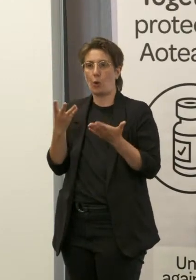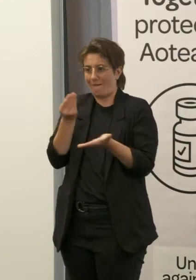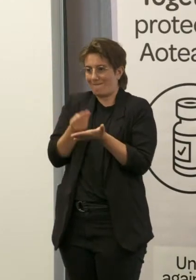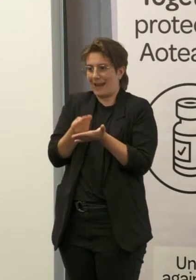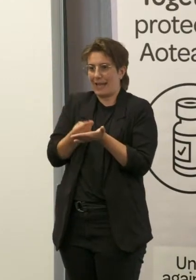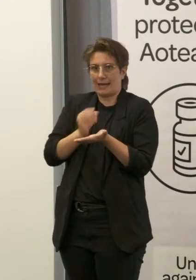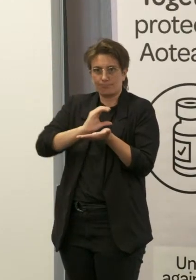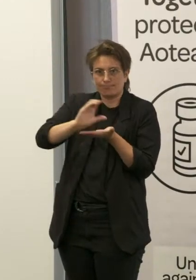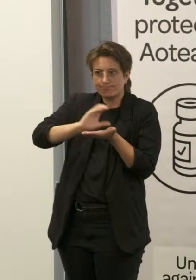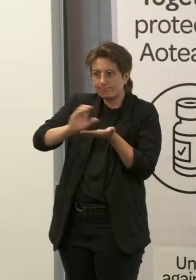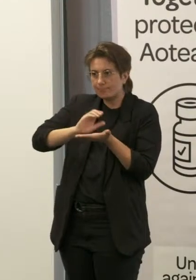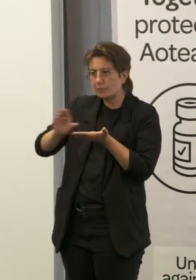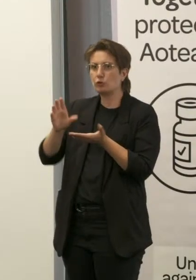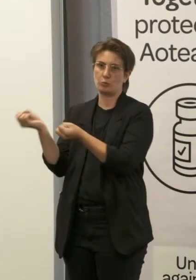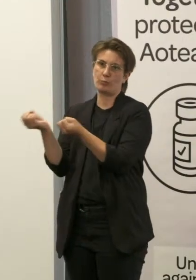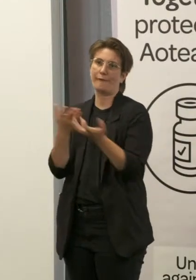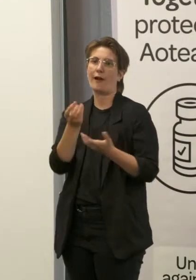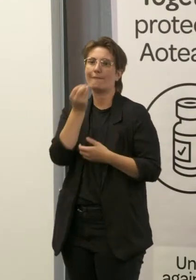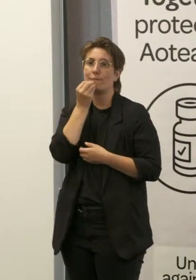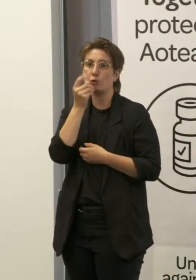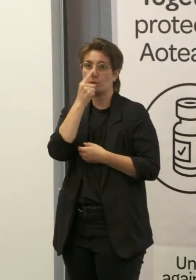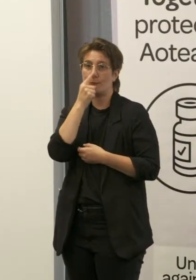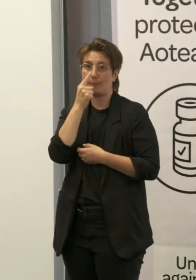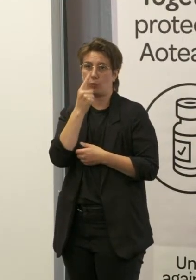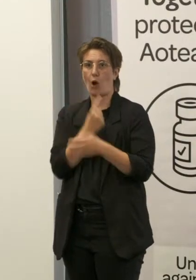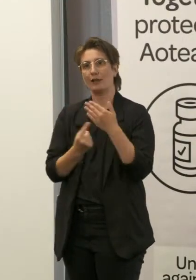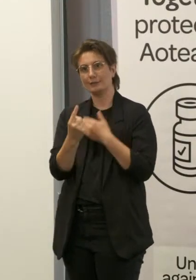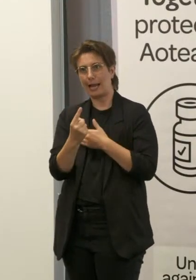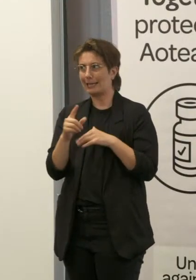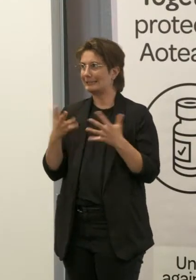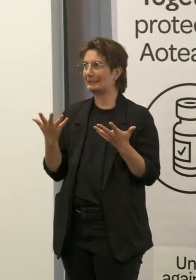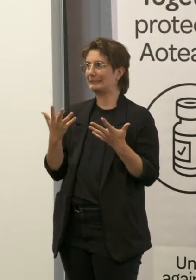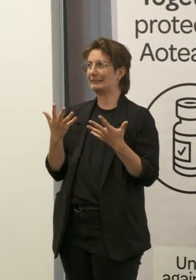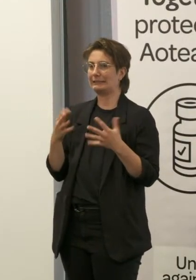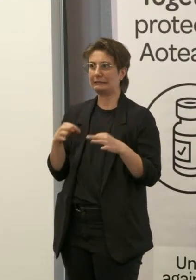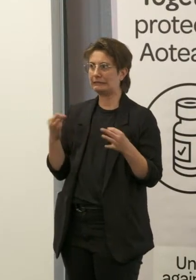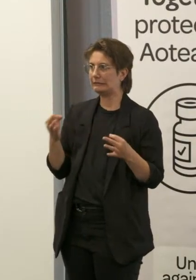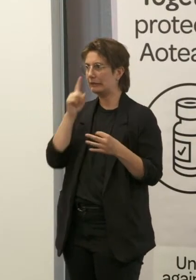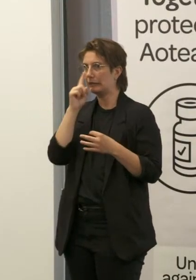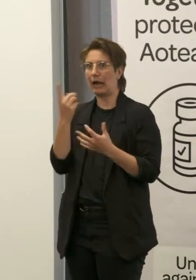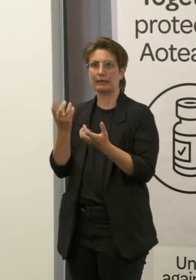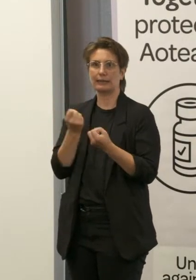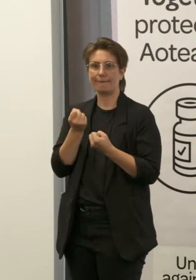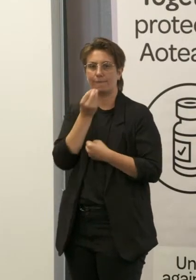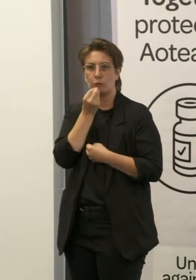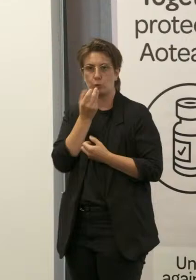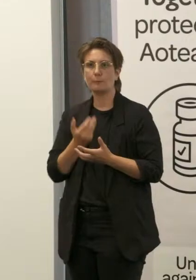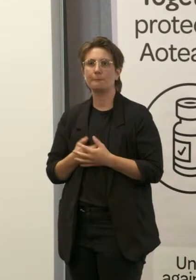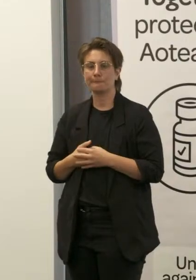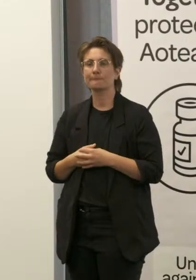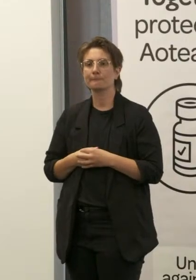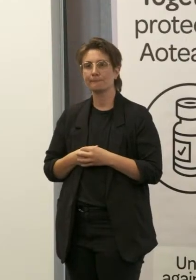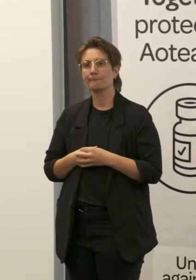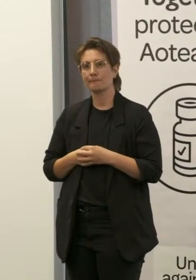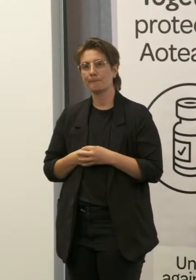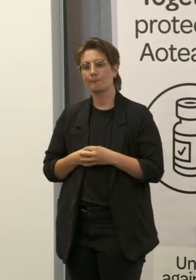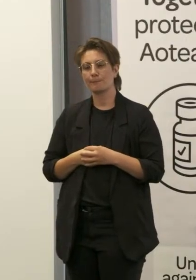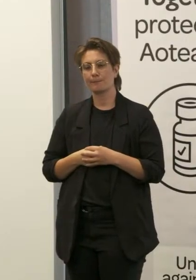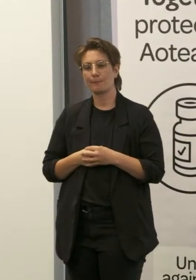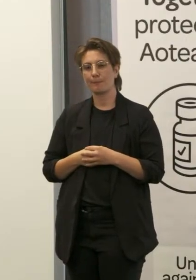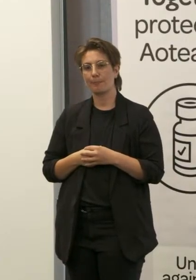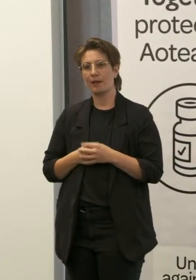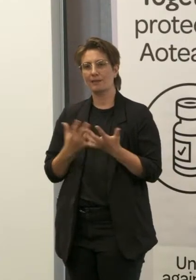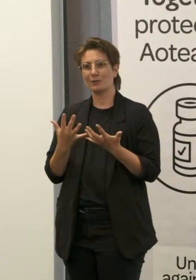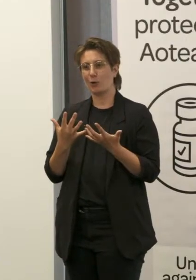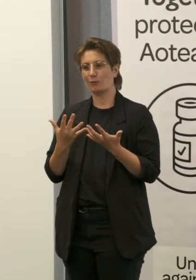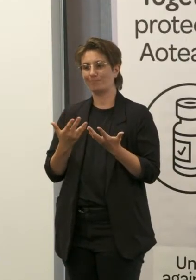response. The key for us, I believe, is that we keep talking about coming together